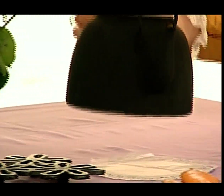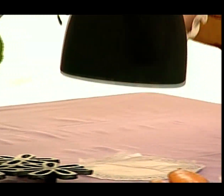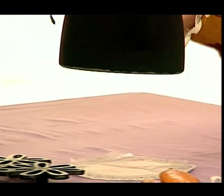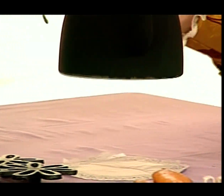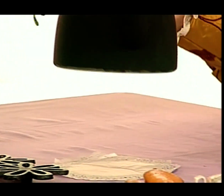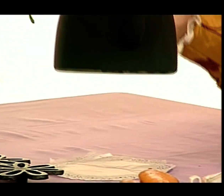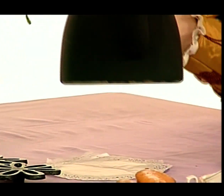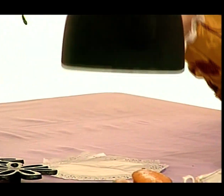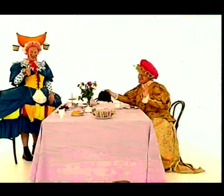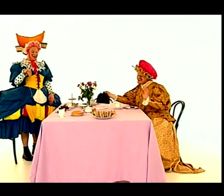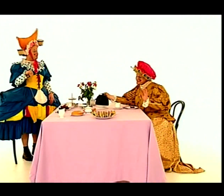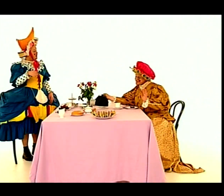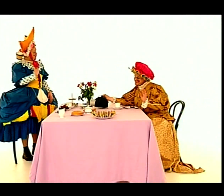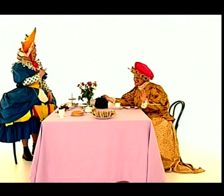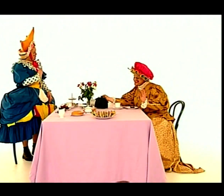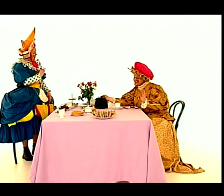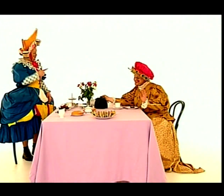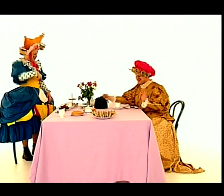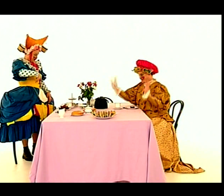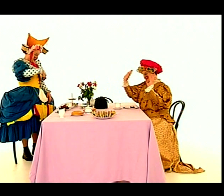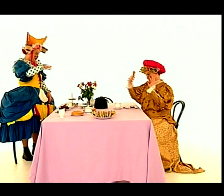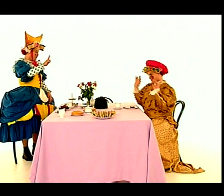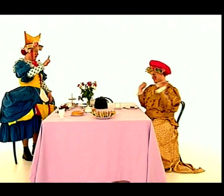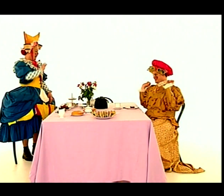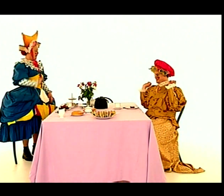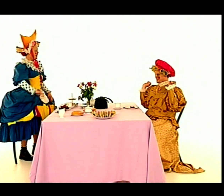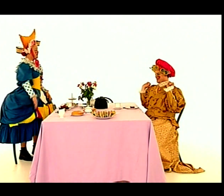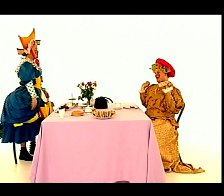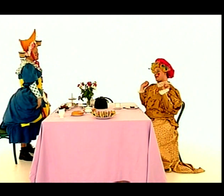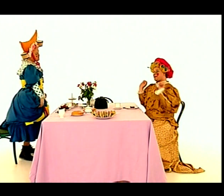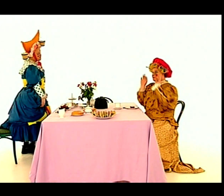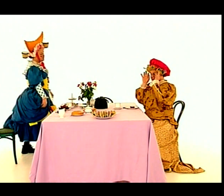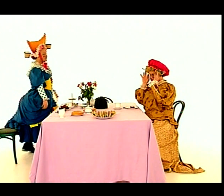take it off again. We'll both get away.